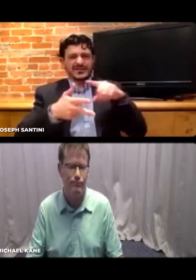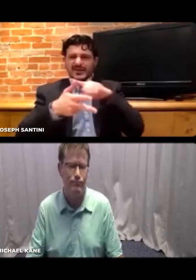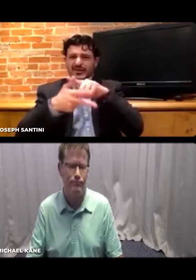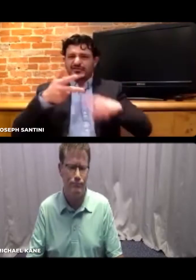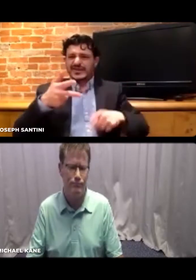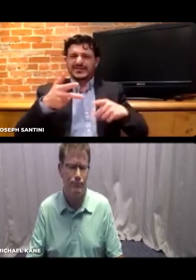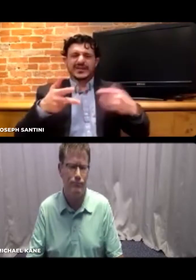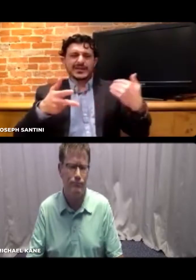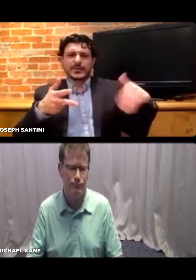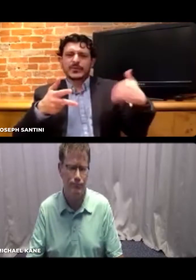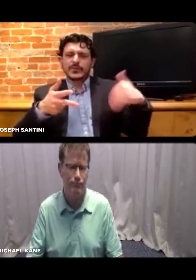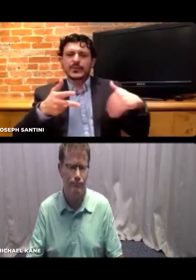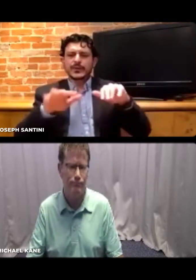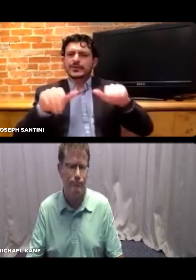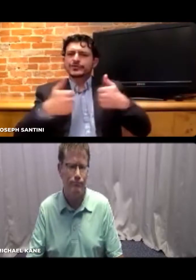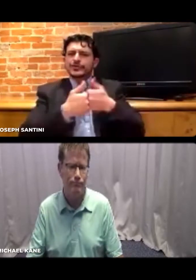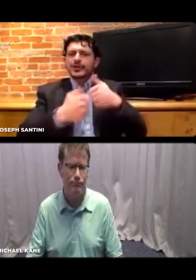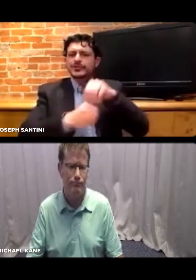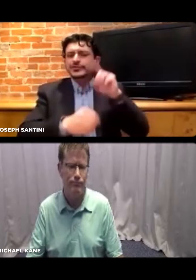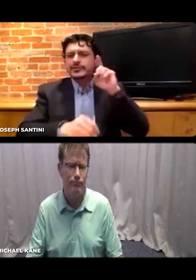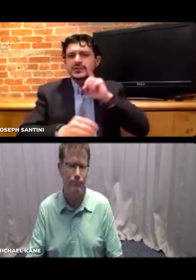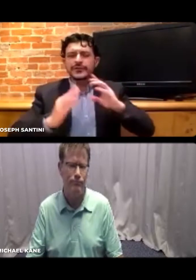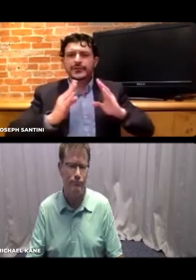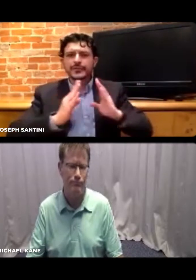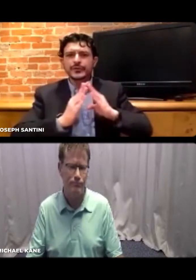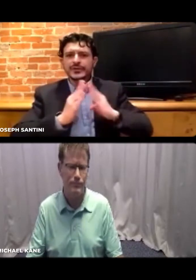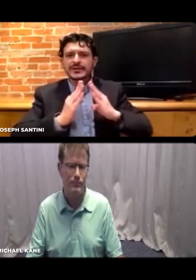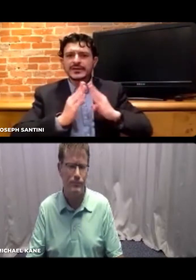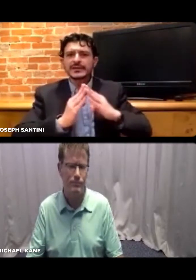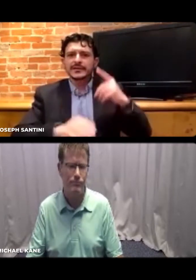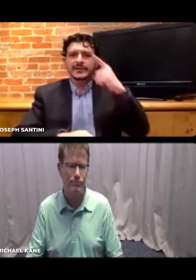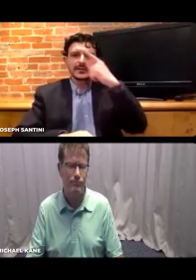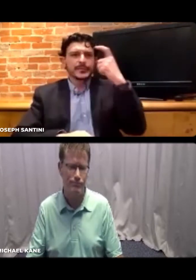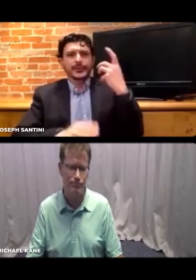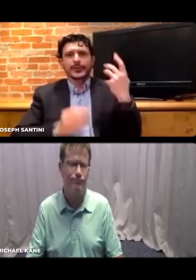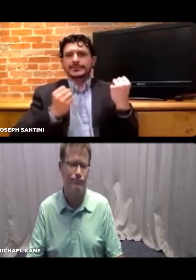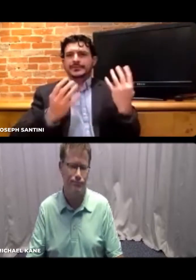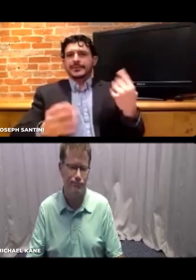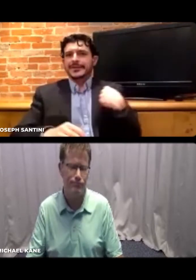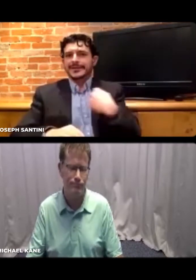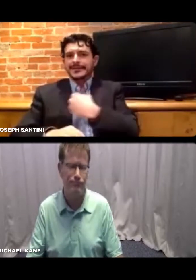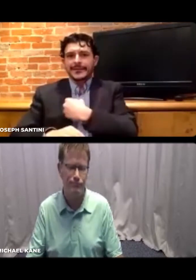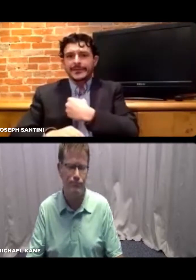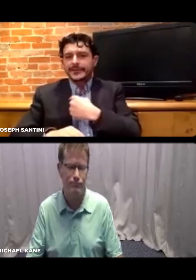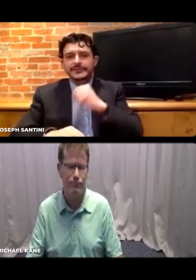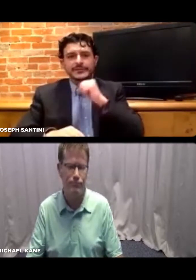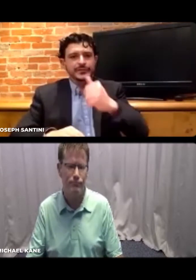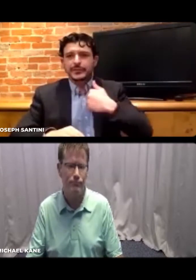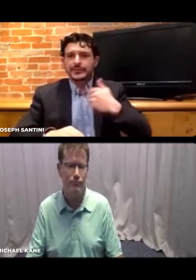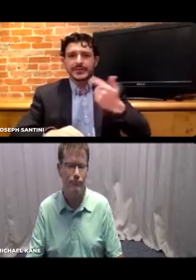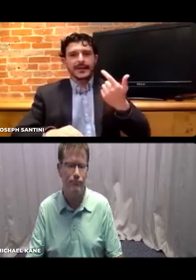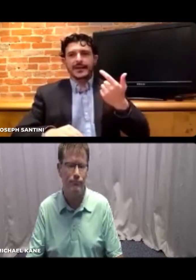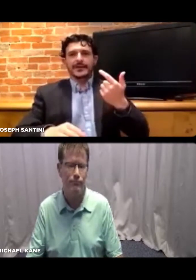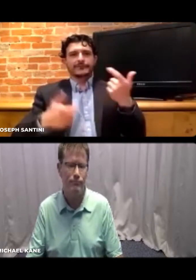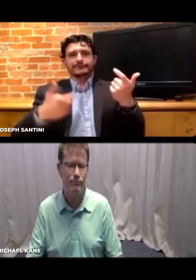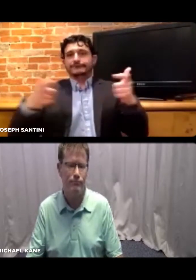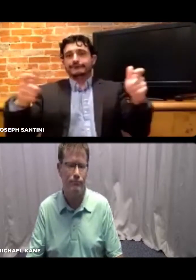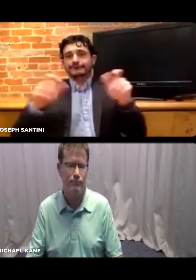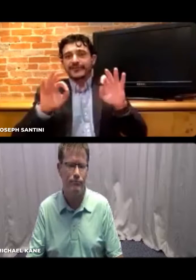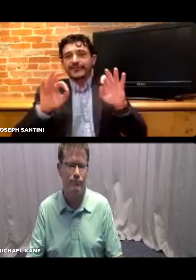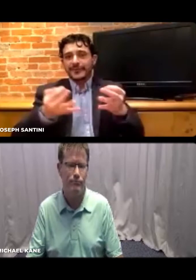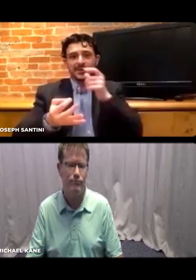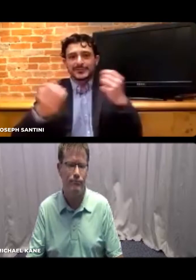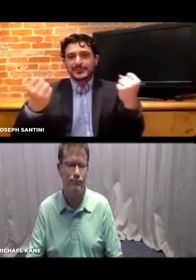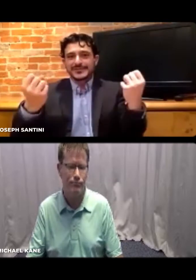3 points are quite stressful within the deaf community because many of us don't have large sign language